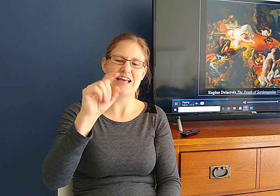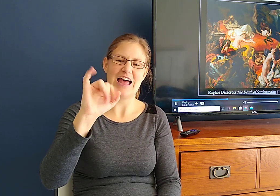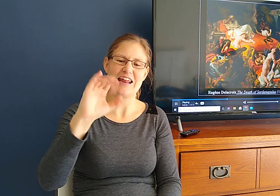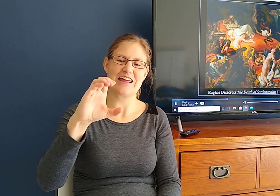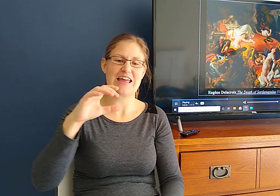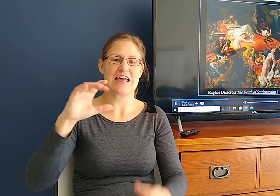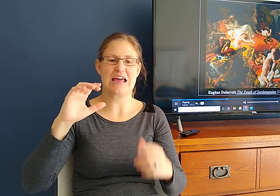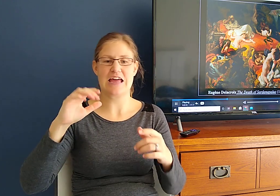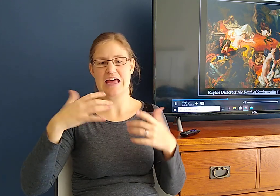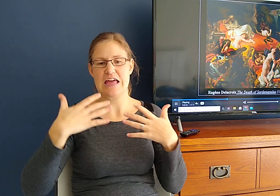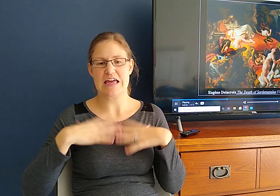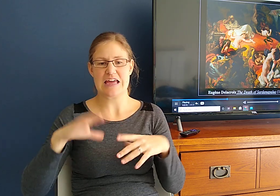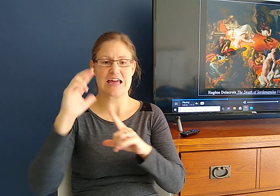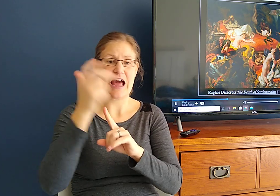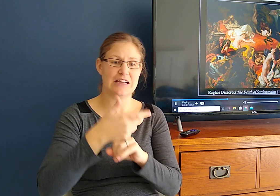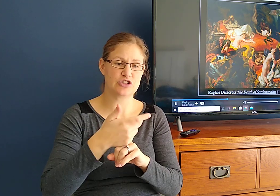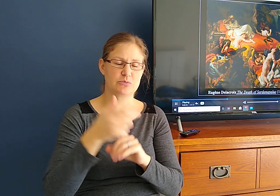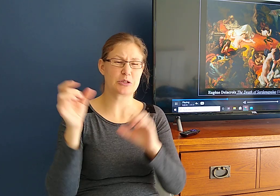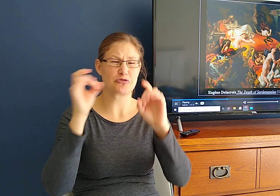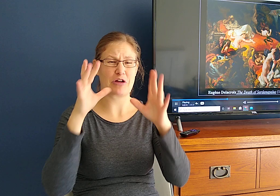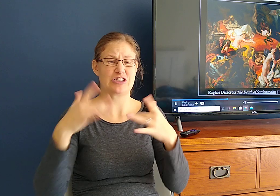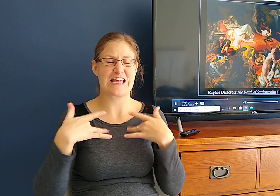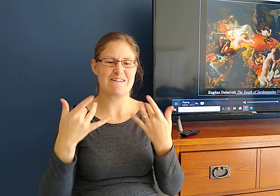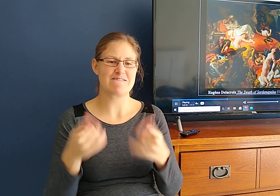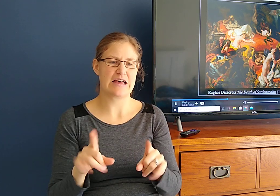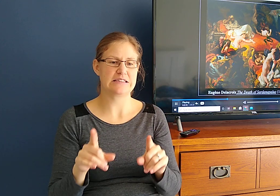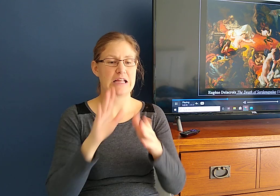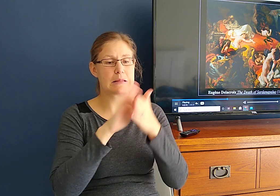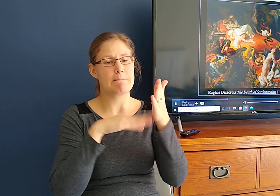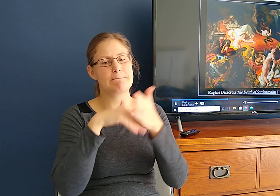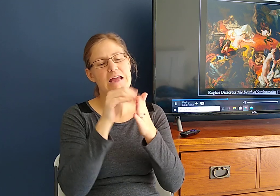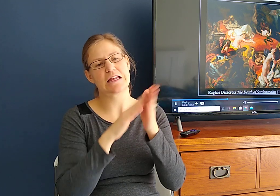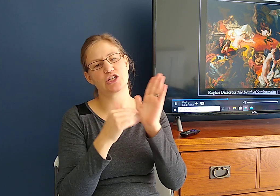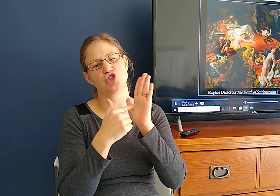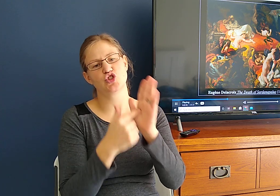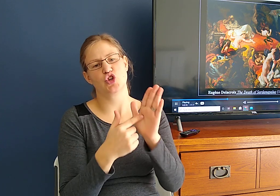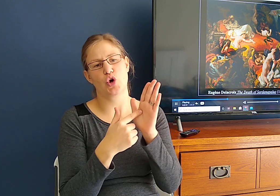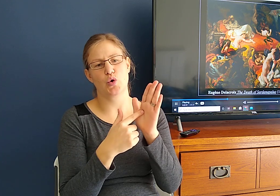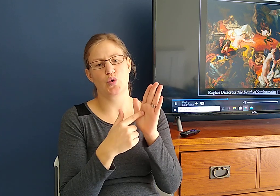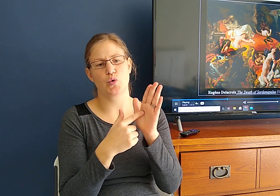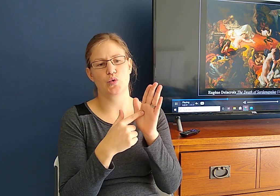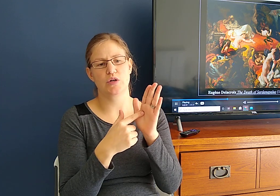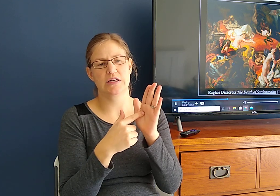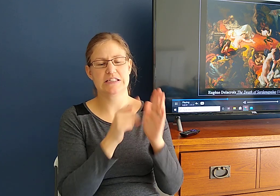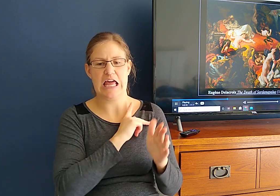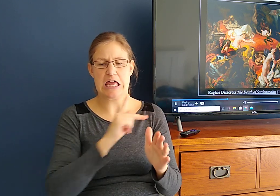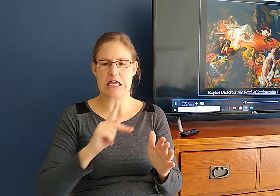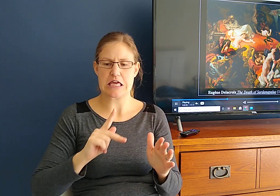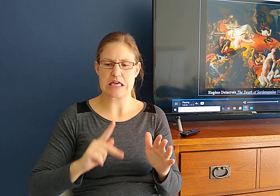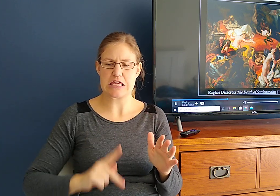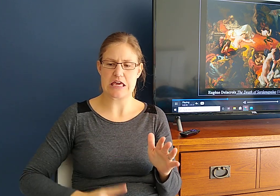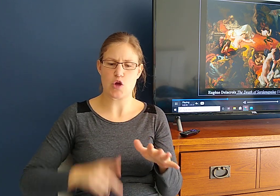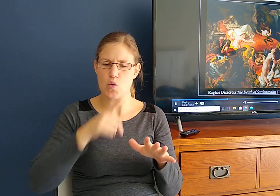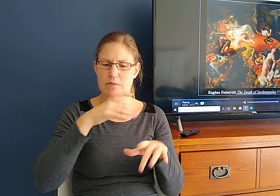tragic events. The painting depicts a besieged king watching impassively as guards carry out